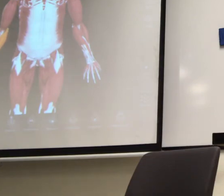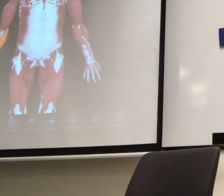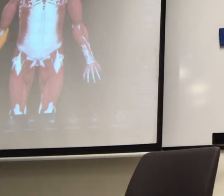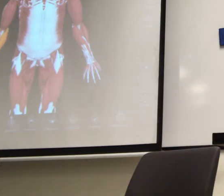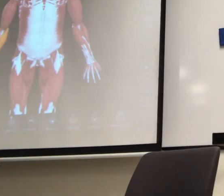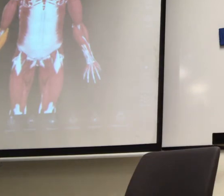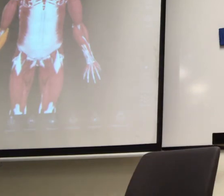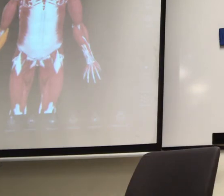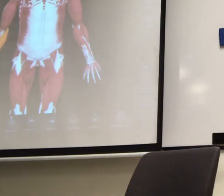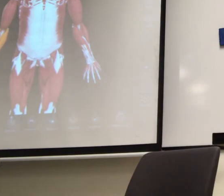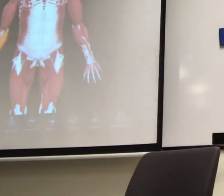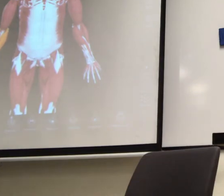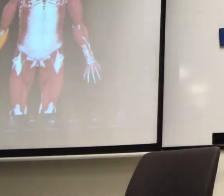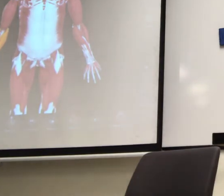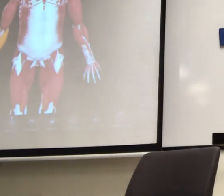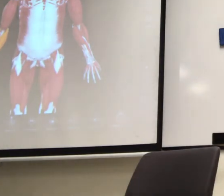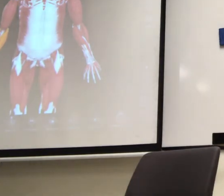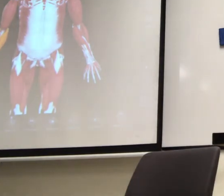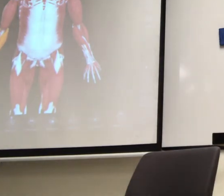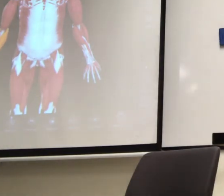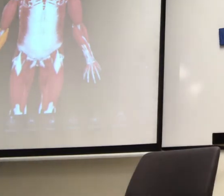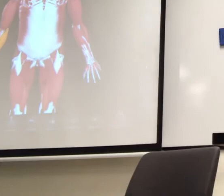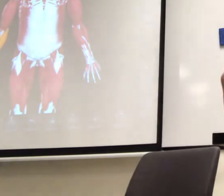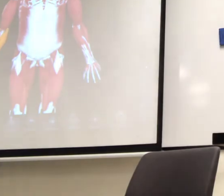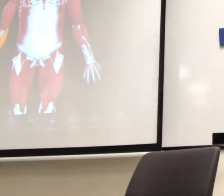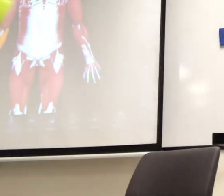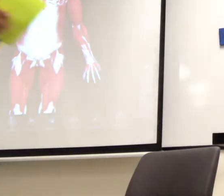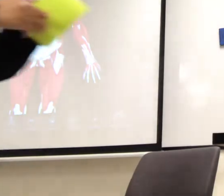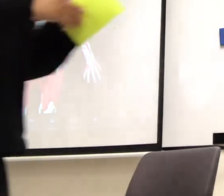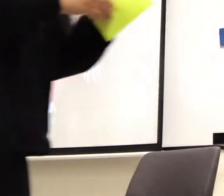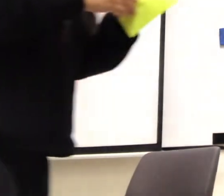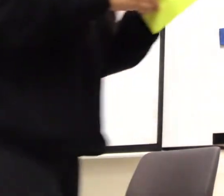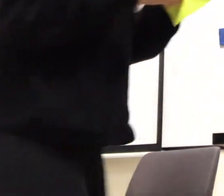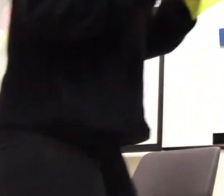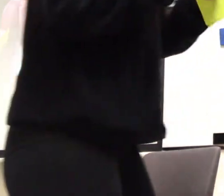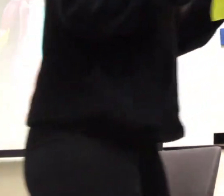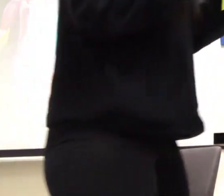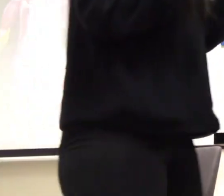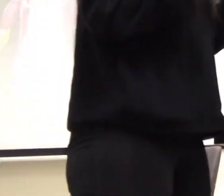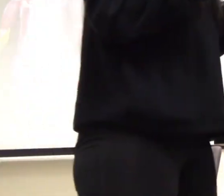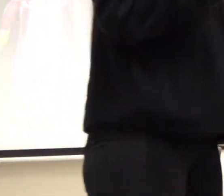Yes.